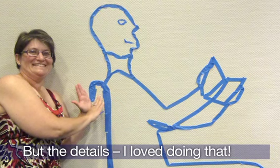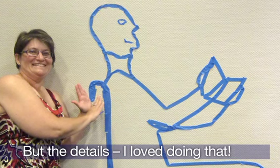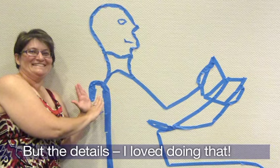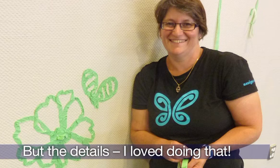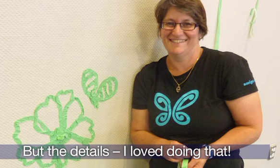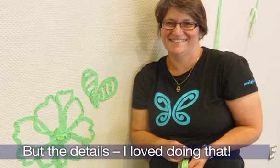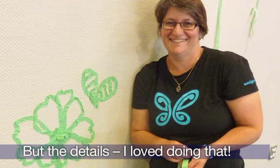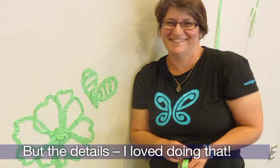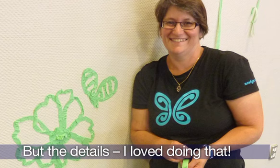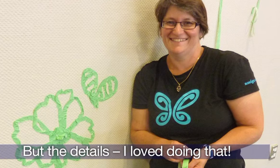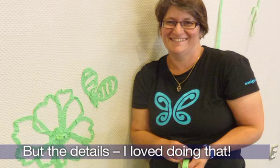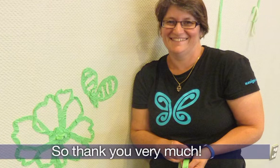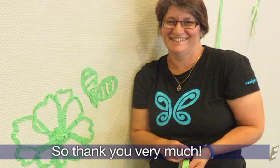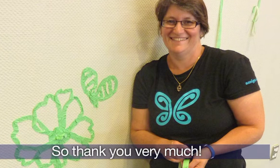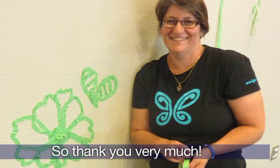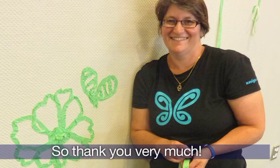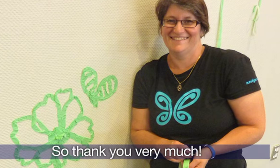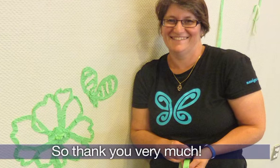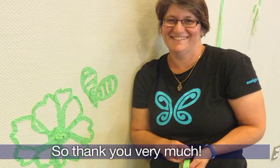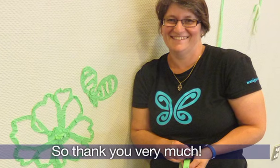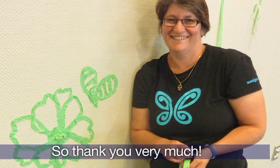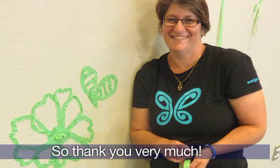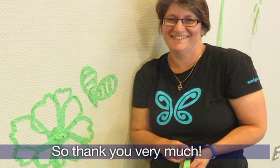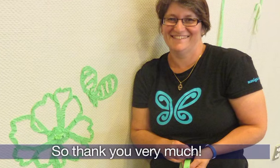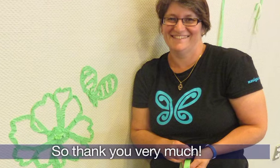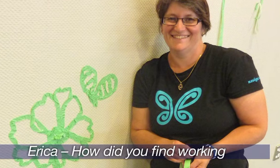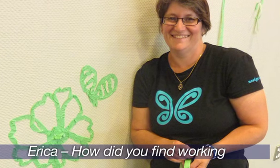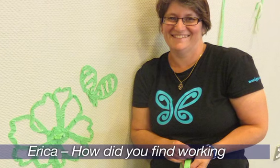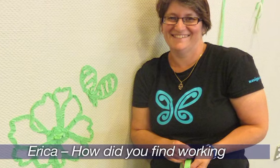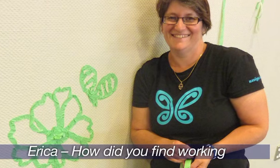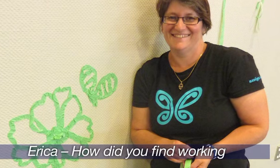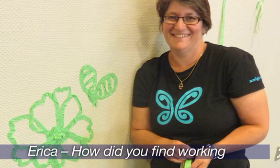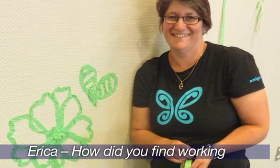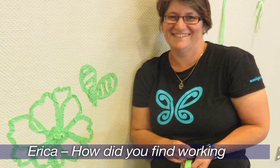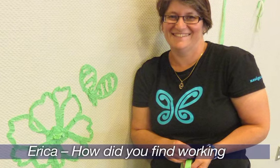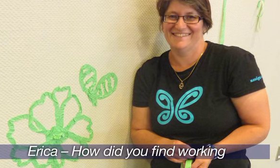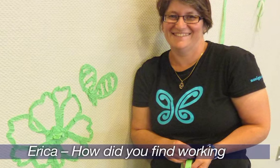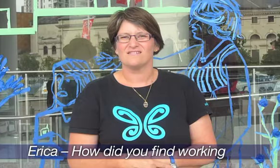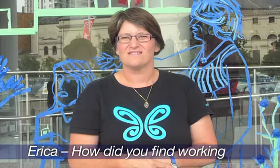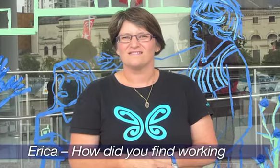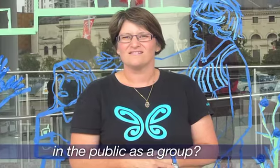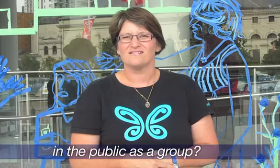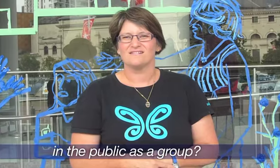that. So thank you very much. How did you find working in the public as a group?